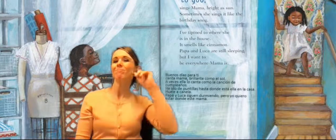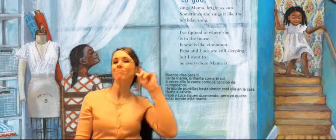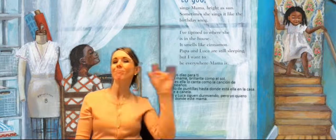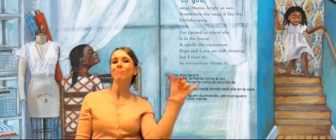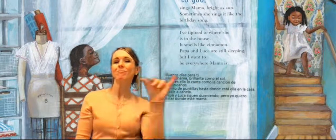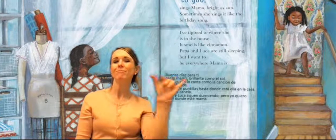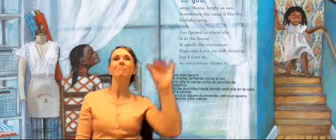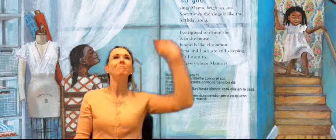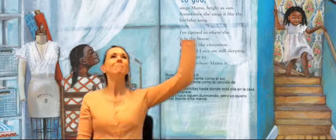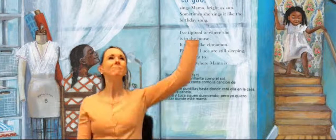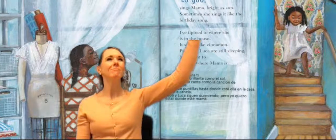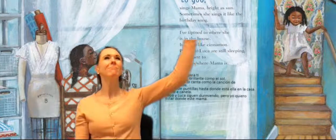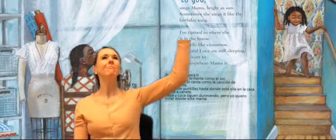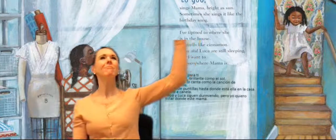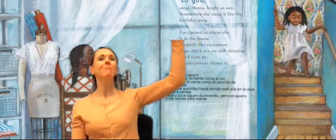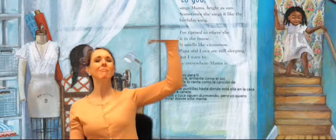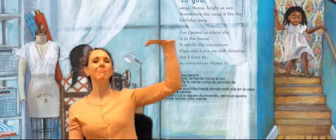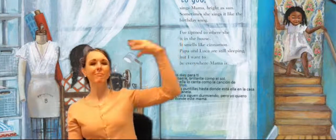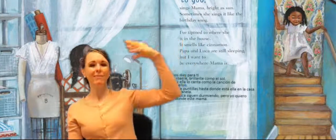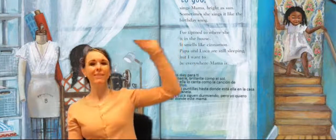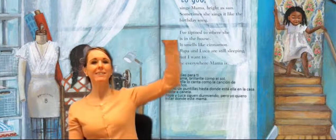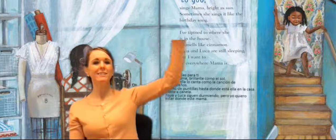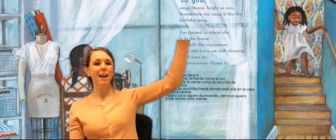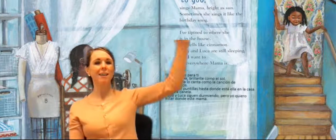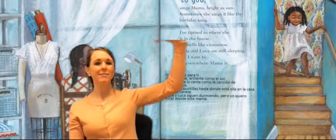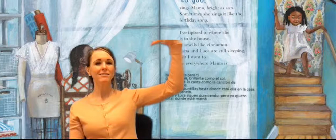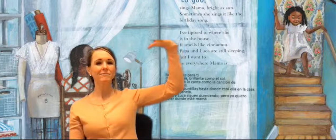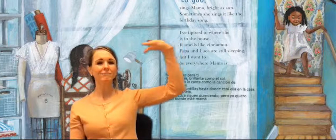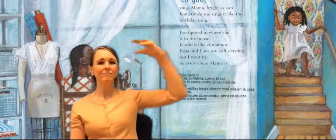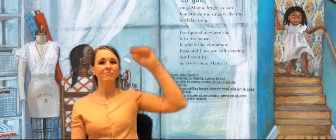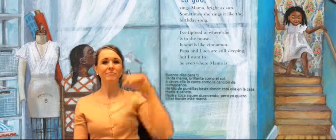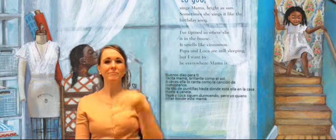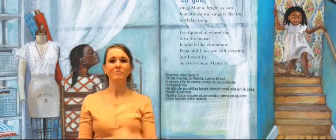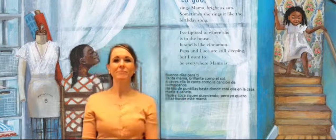singing sounds like sunshine.